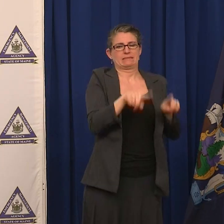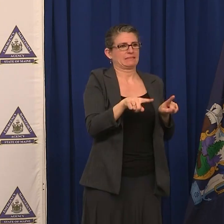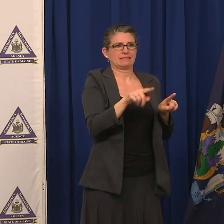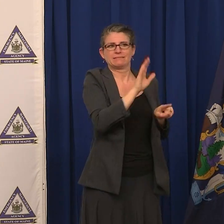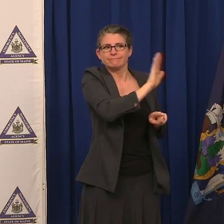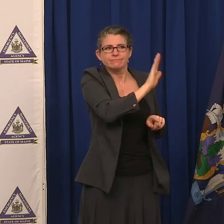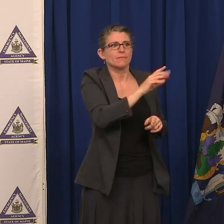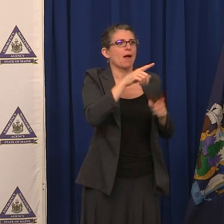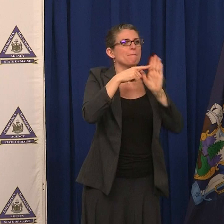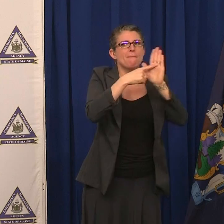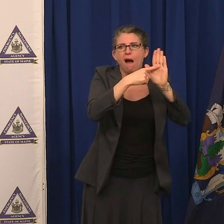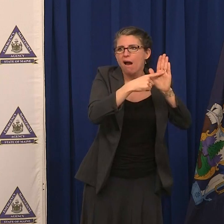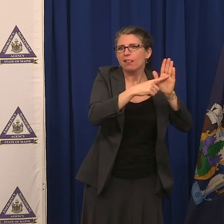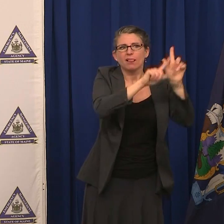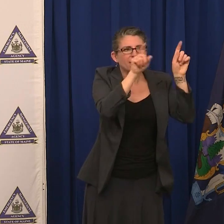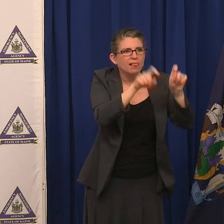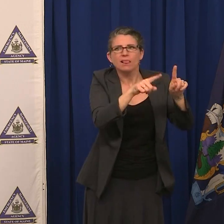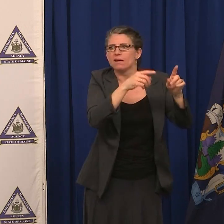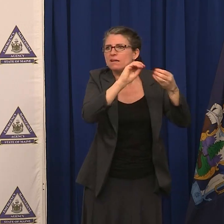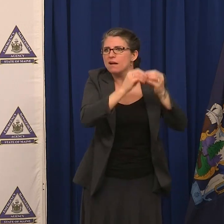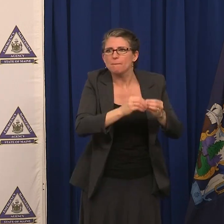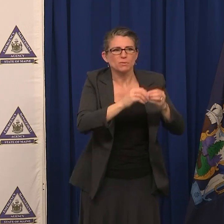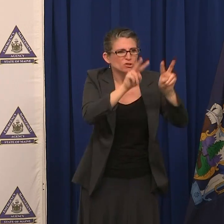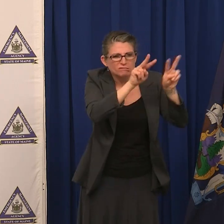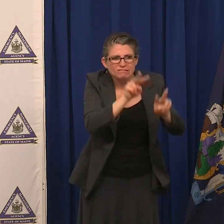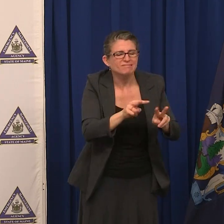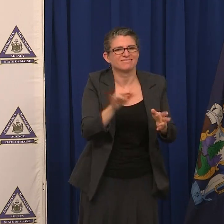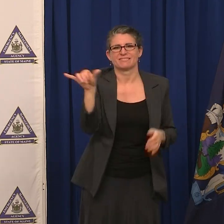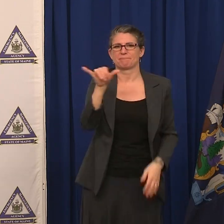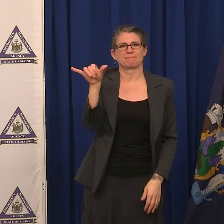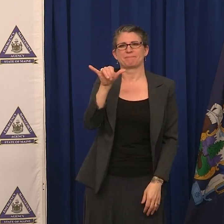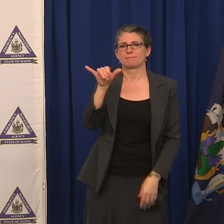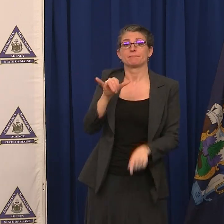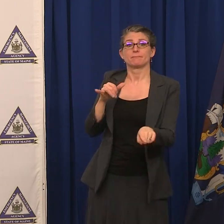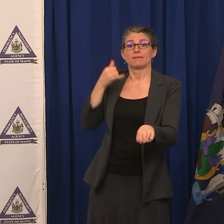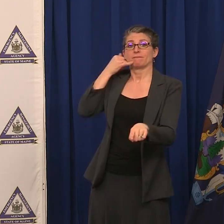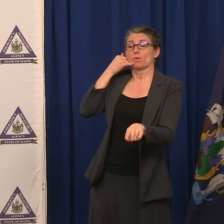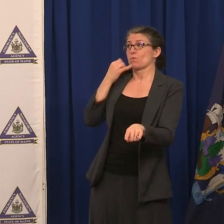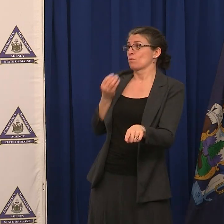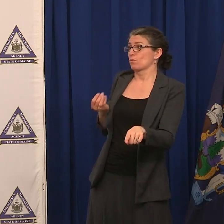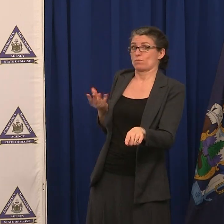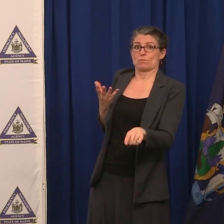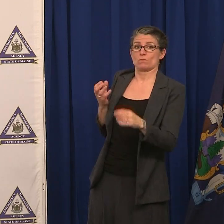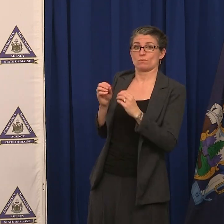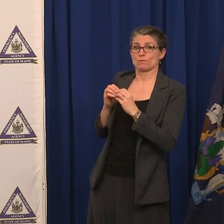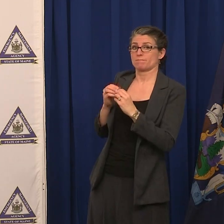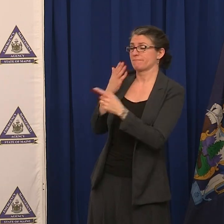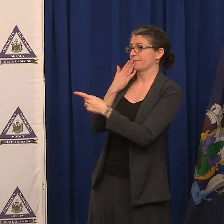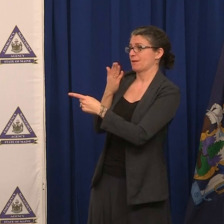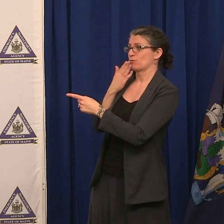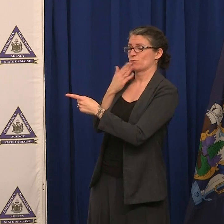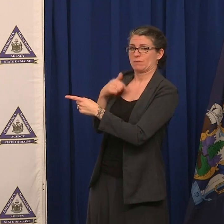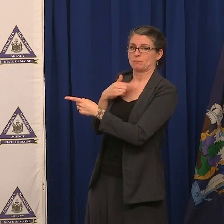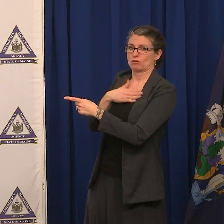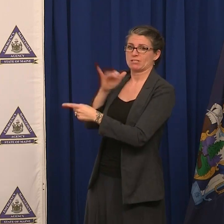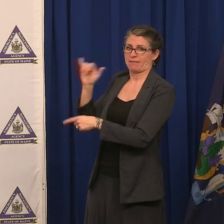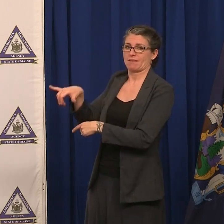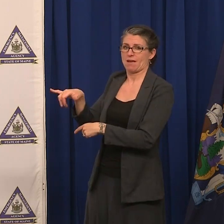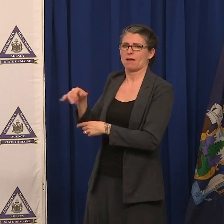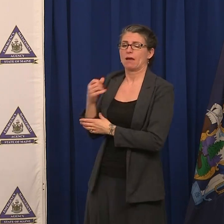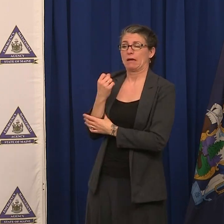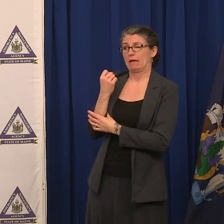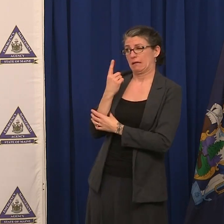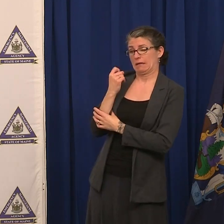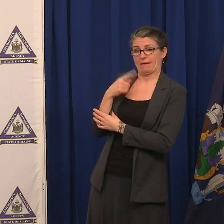is. But I think with that in mind, I guess I have just a 30,000-foot question here, especially given what